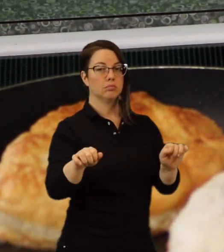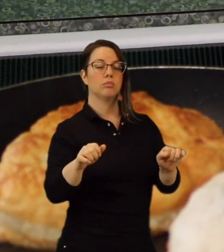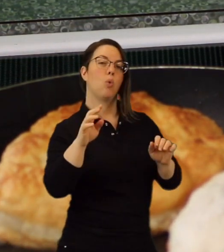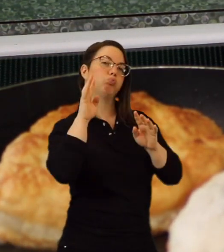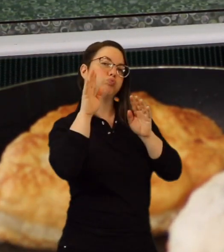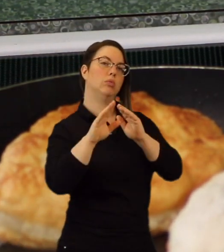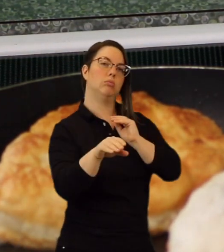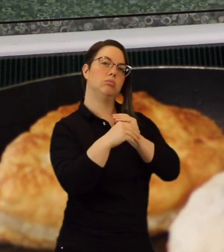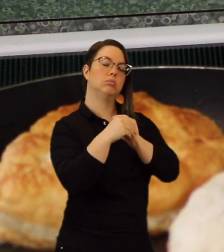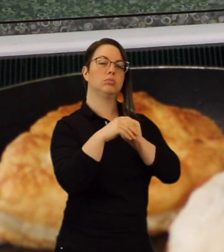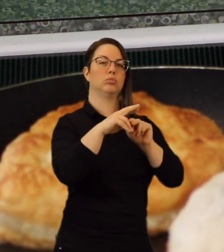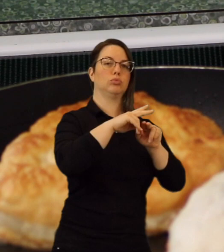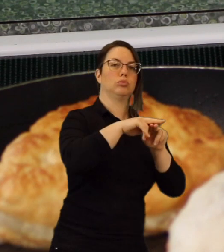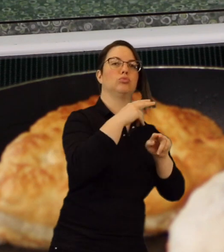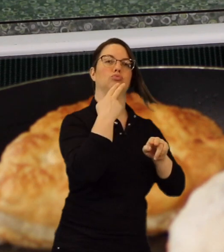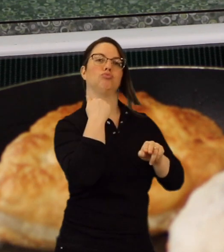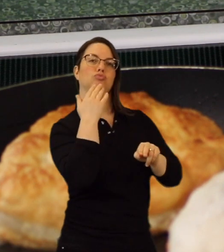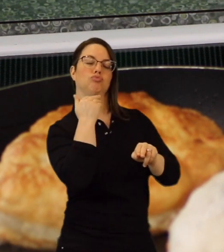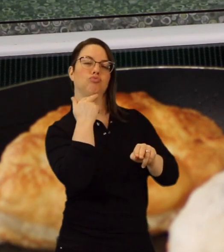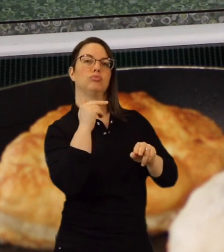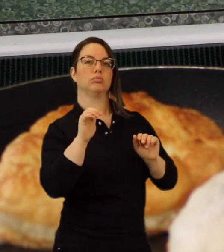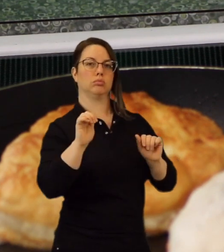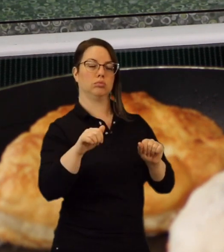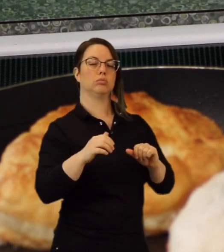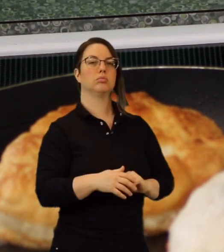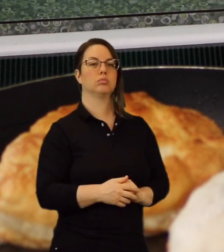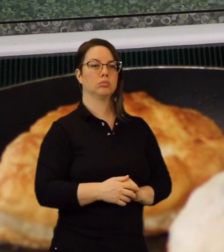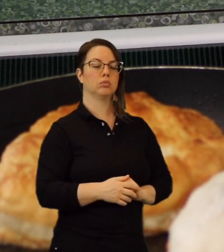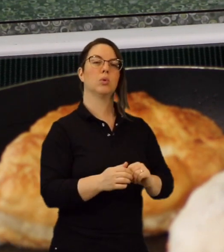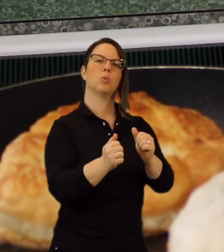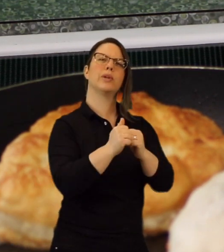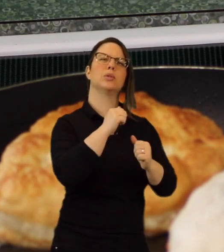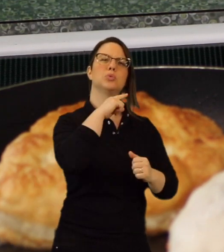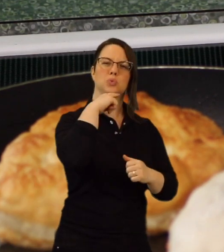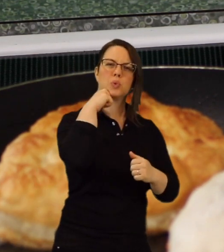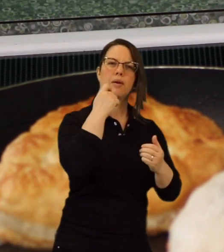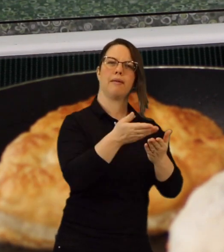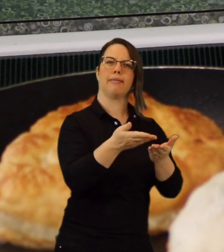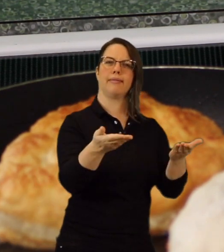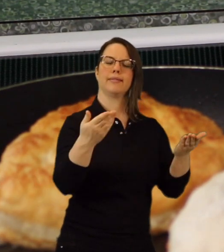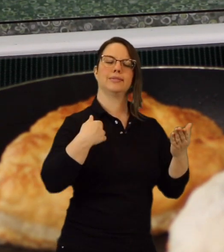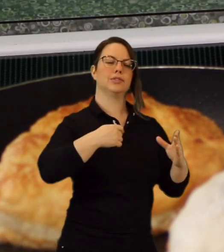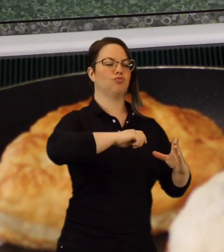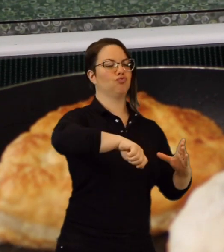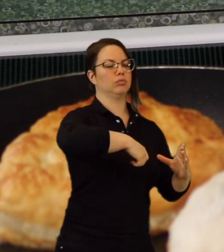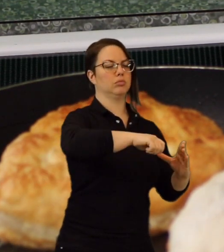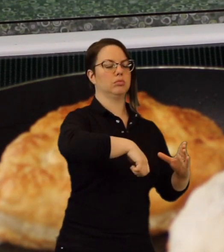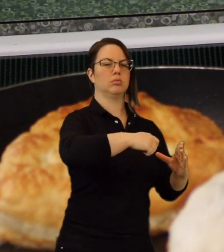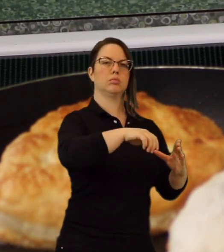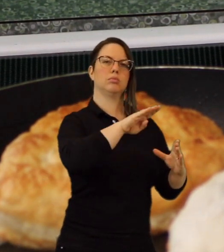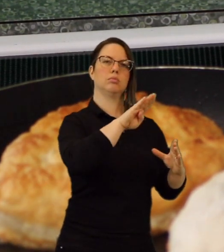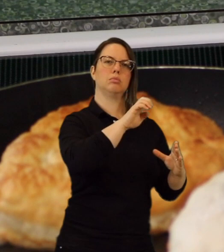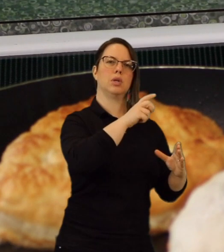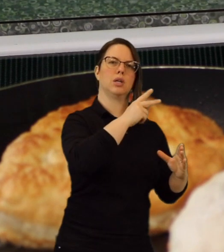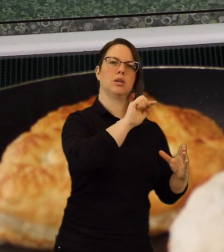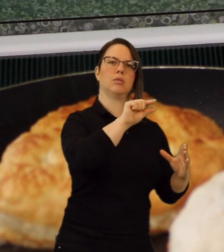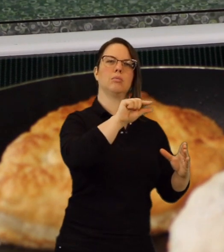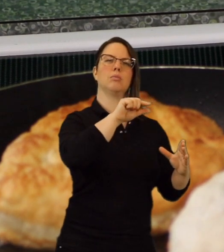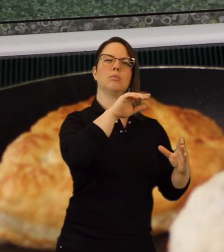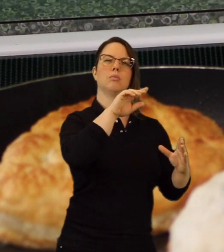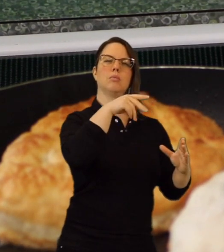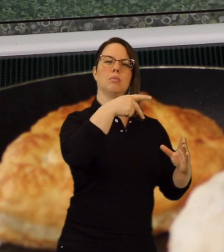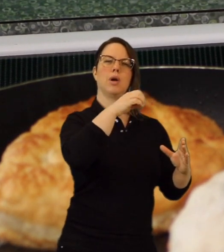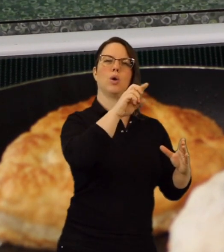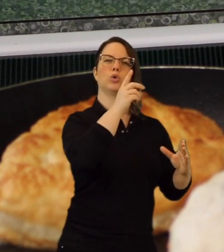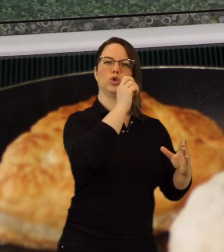the process, in that dry process, when we have the baking powder and the flour. Some people put in a little bit of sugar, it'll make it